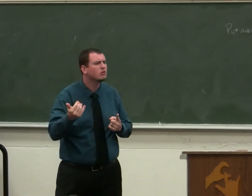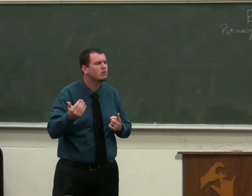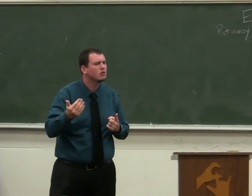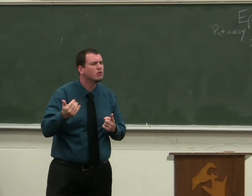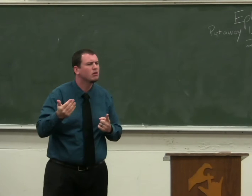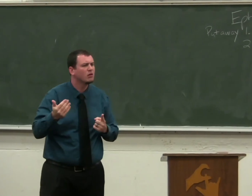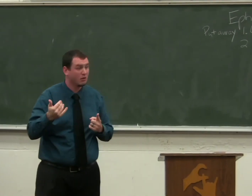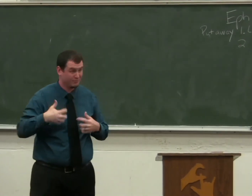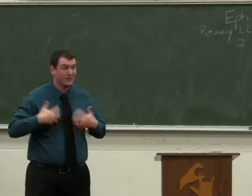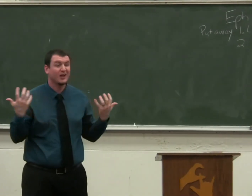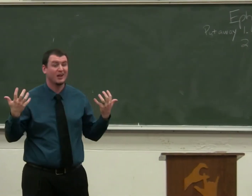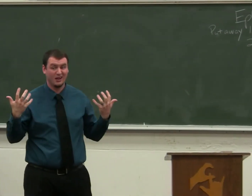verse 26, what does it say there?